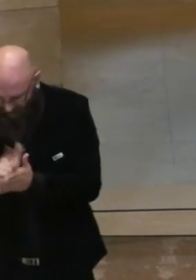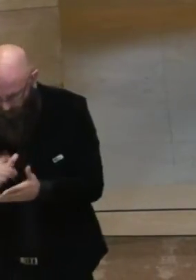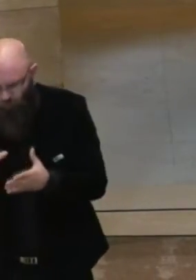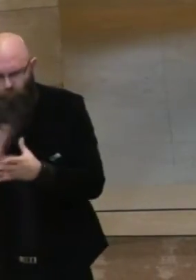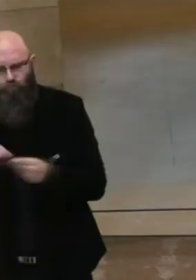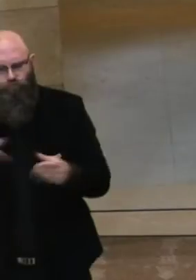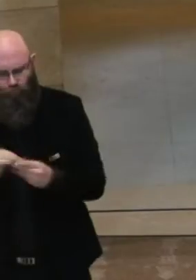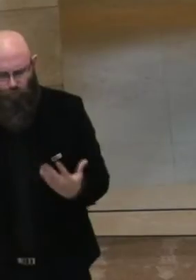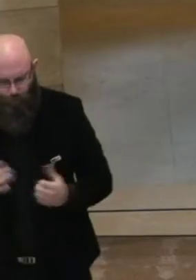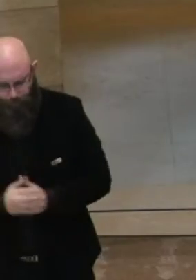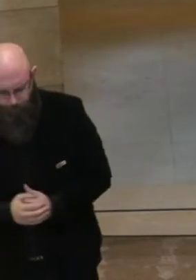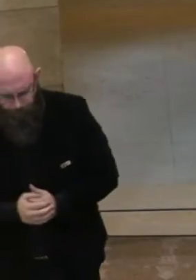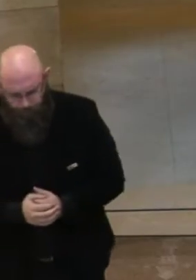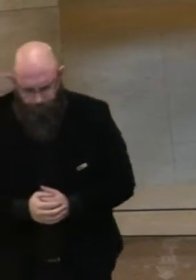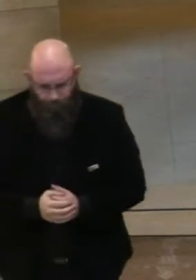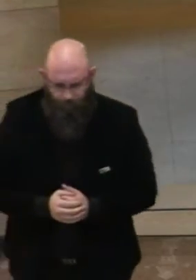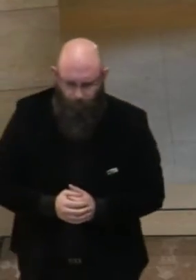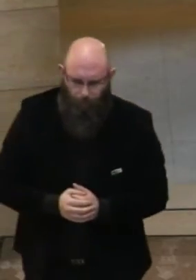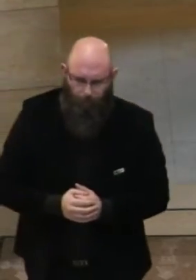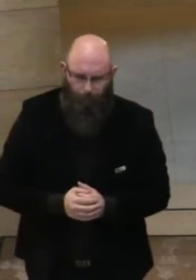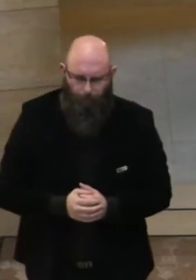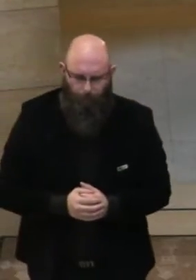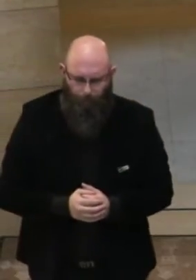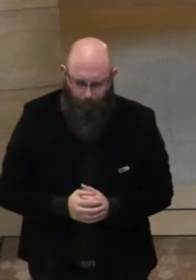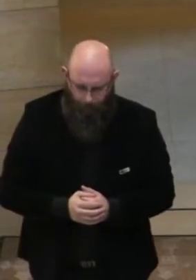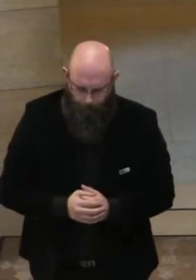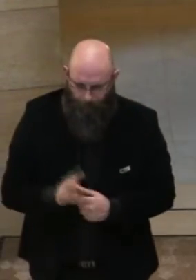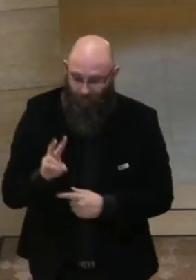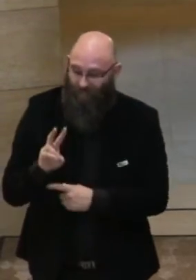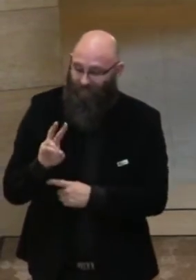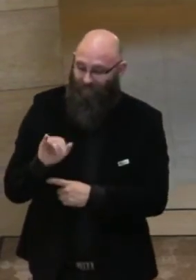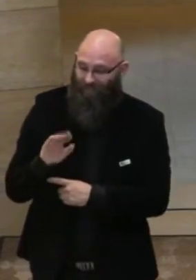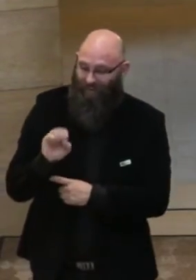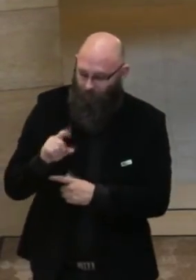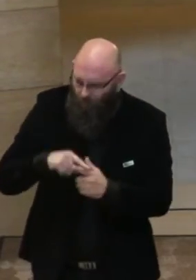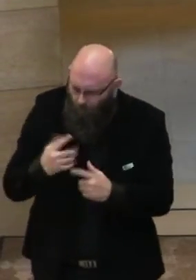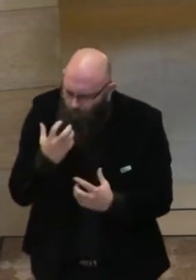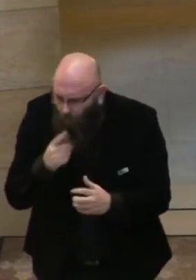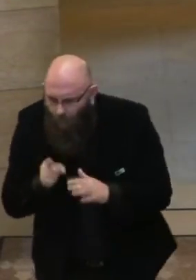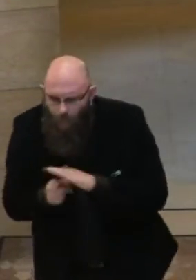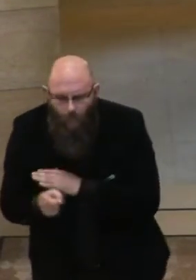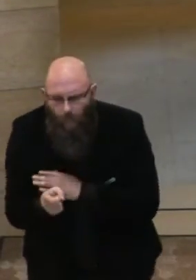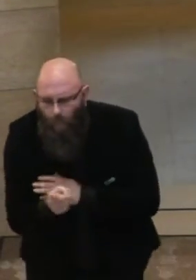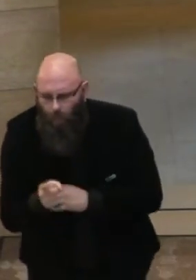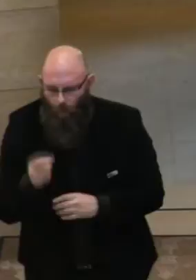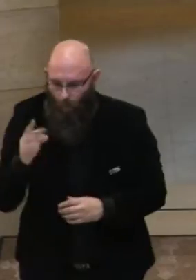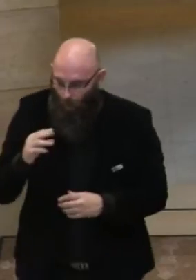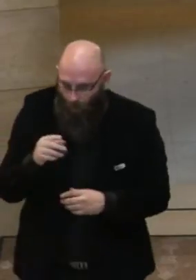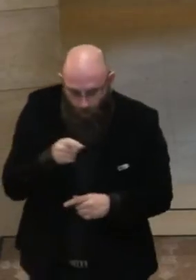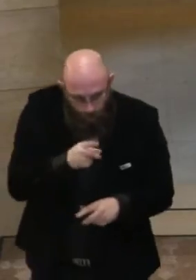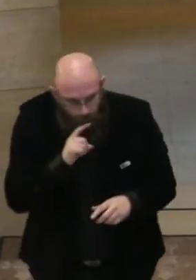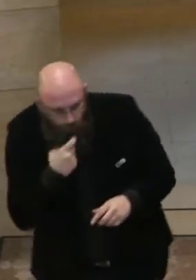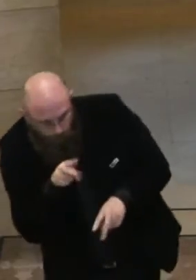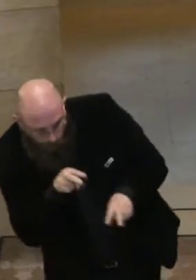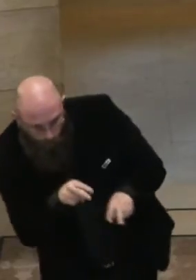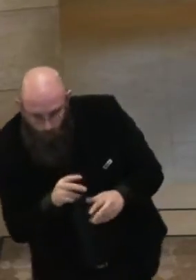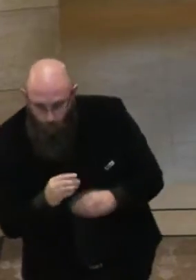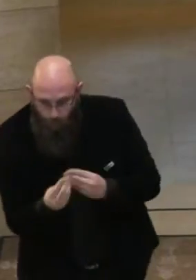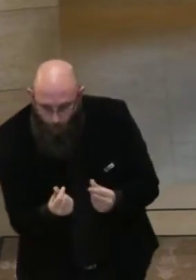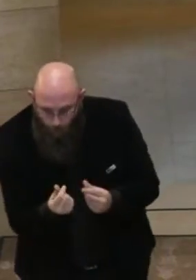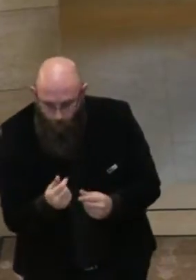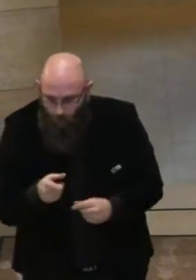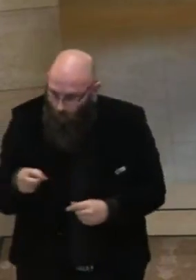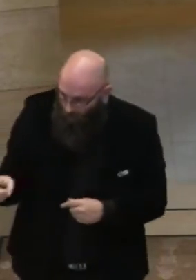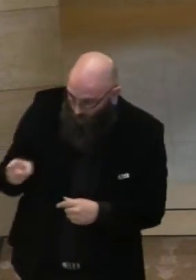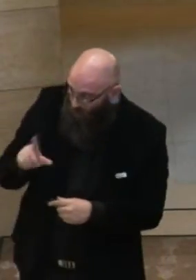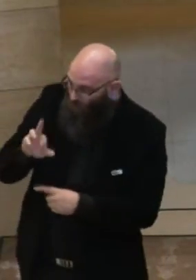those acts by which a man harms himself or his property. Crimes are those acts by